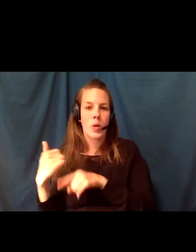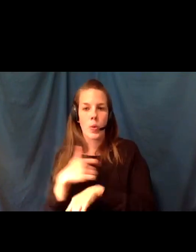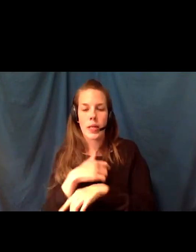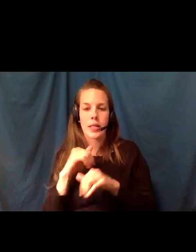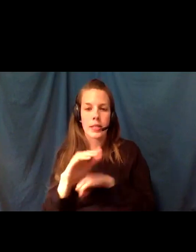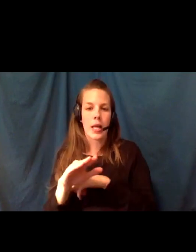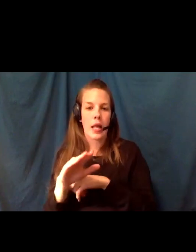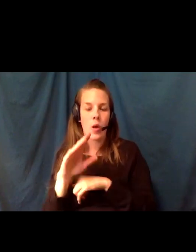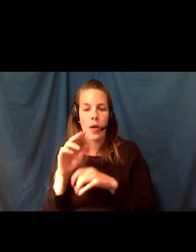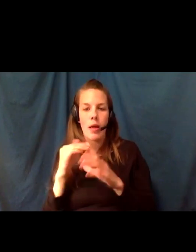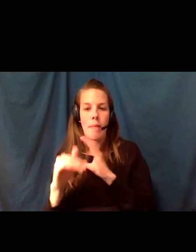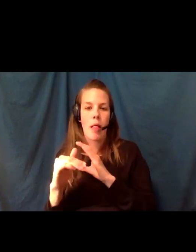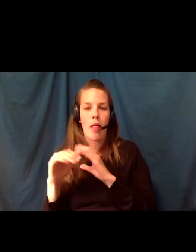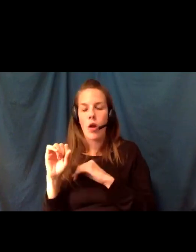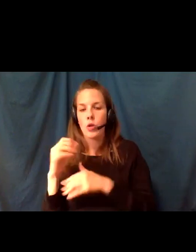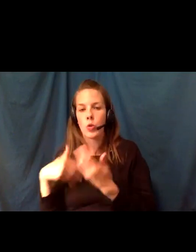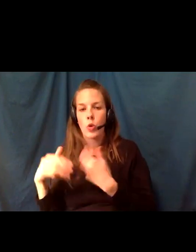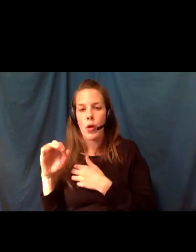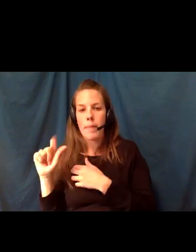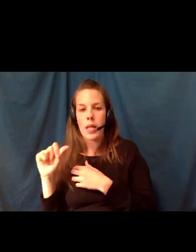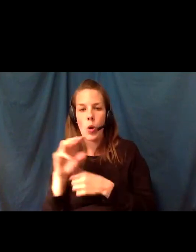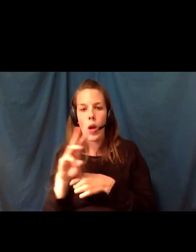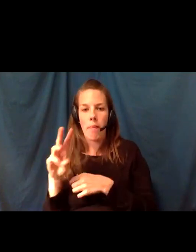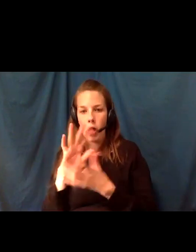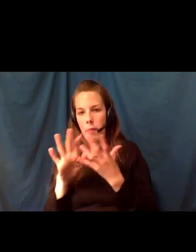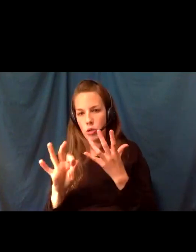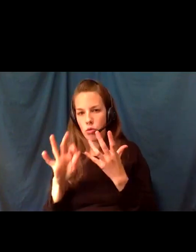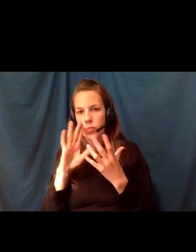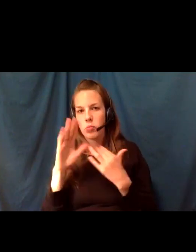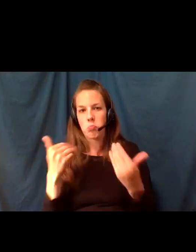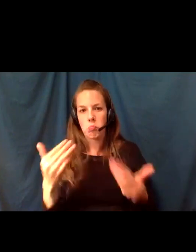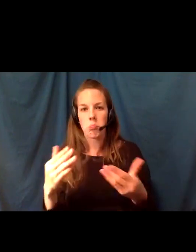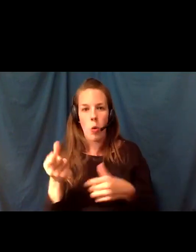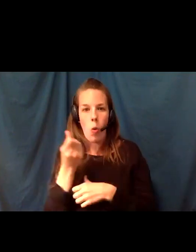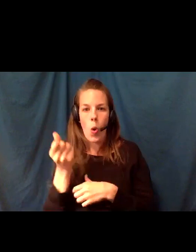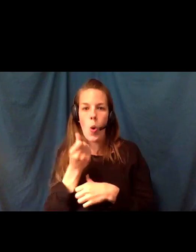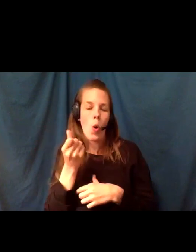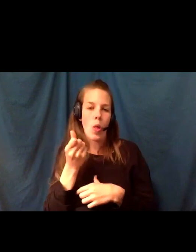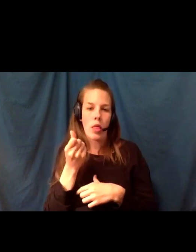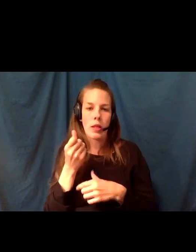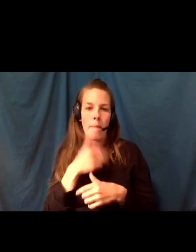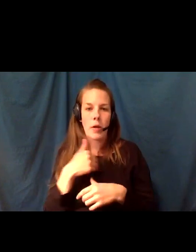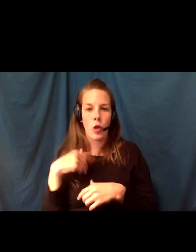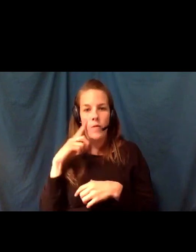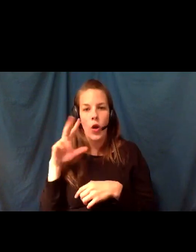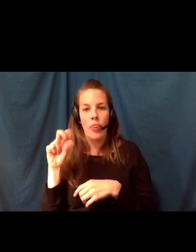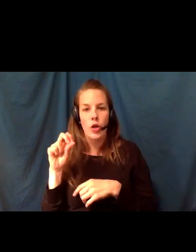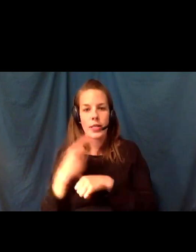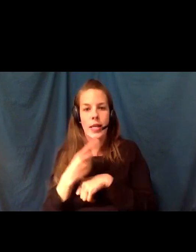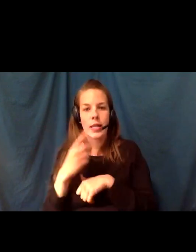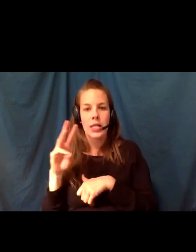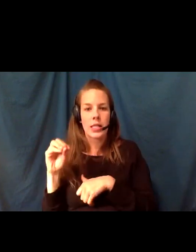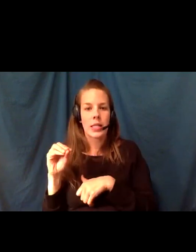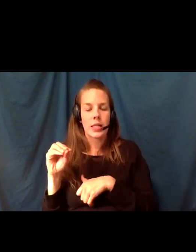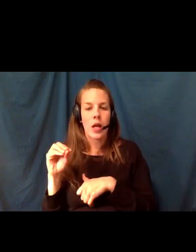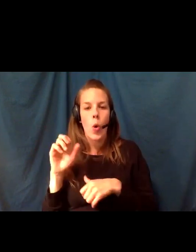via email, social media, and our website, giving the members options to put their memberships on hold for 30 days or a 60-day period, or they